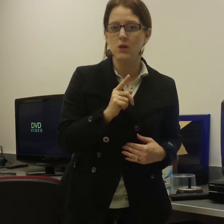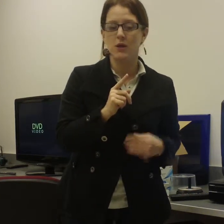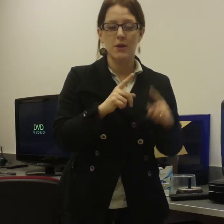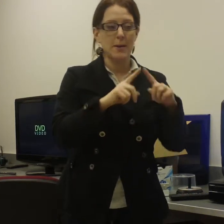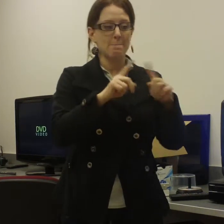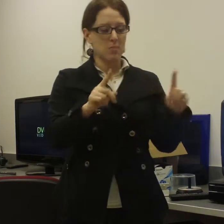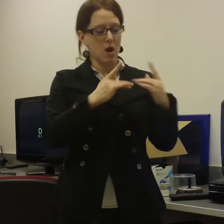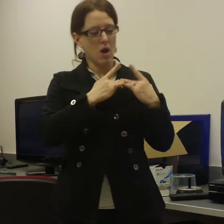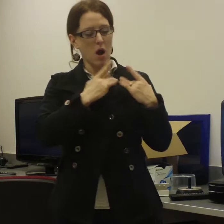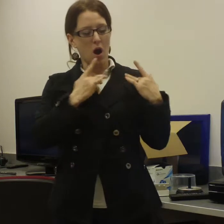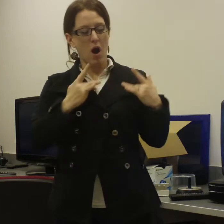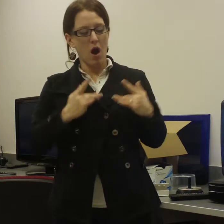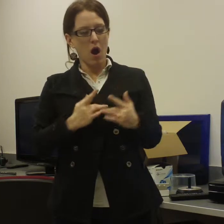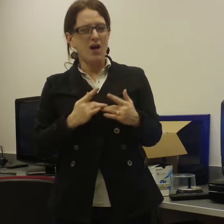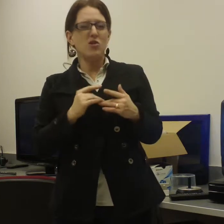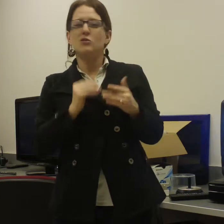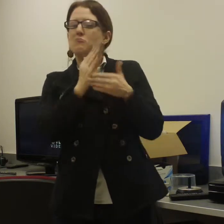call the circulatory system. So listen.